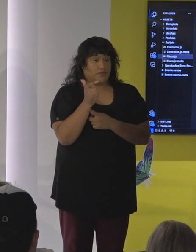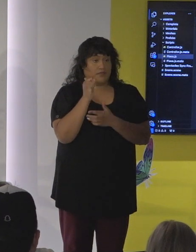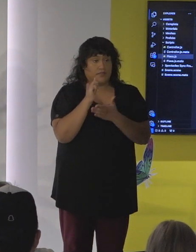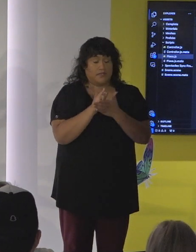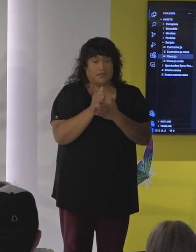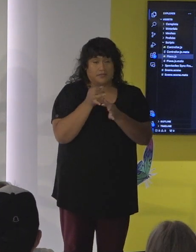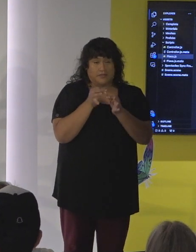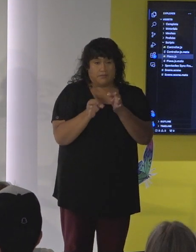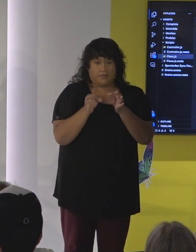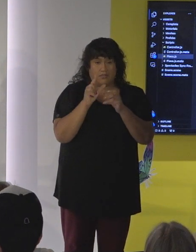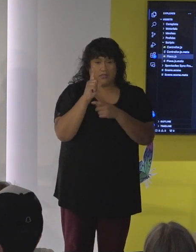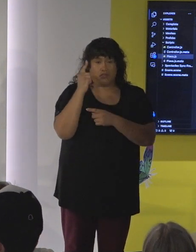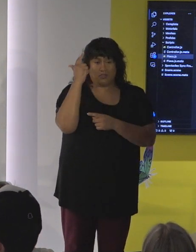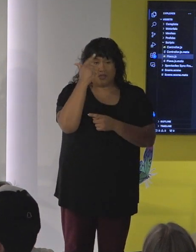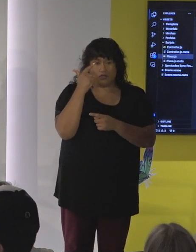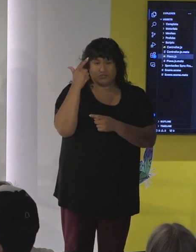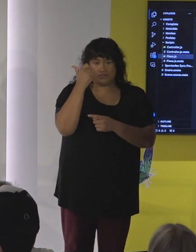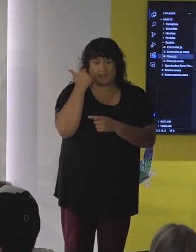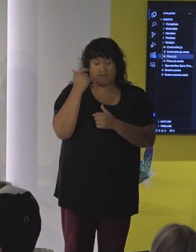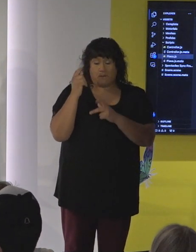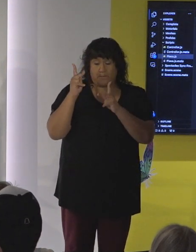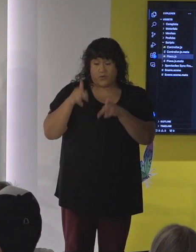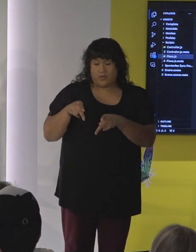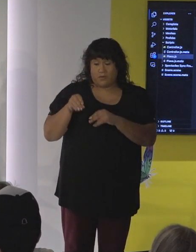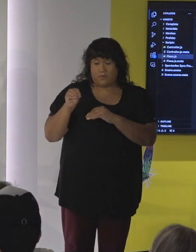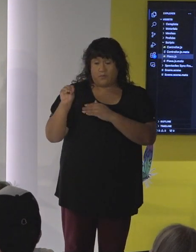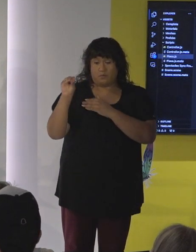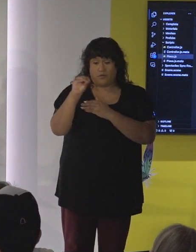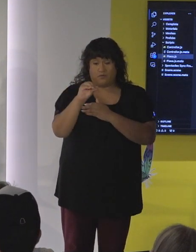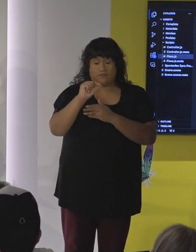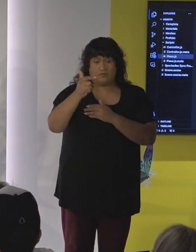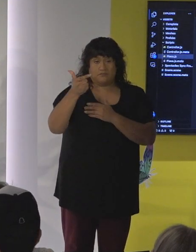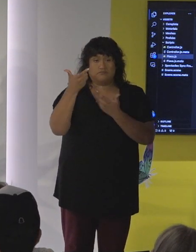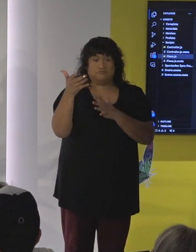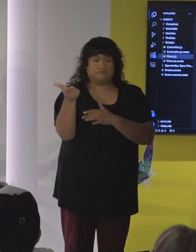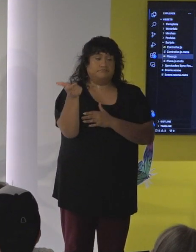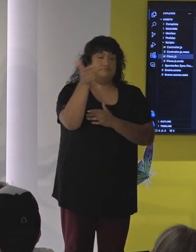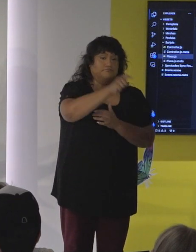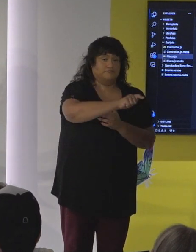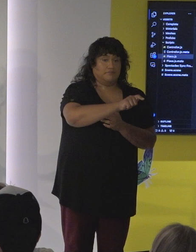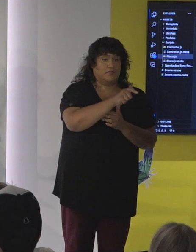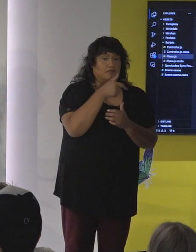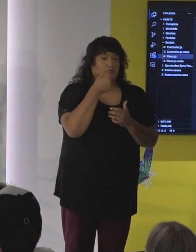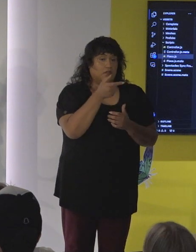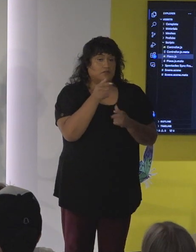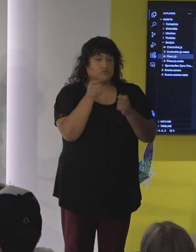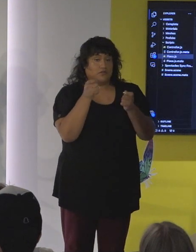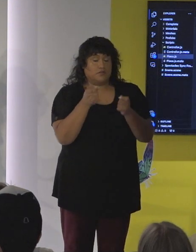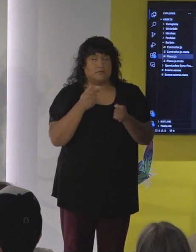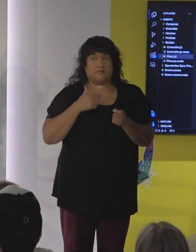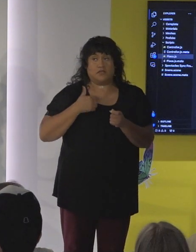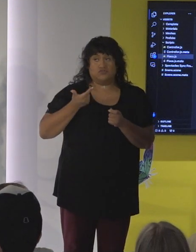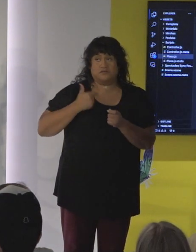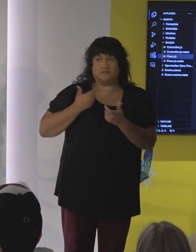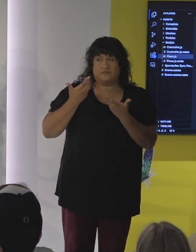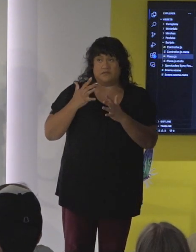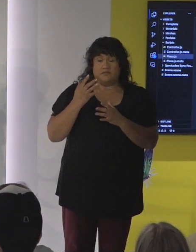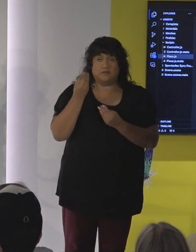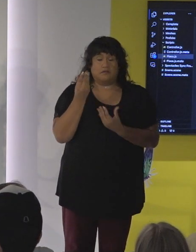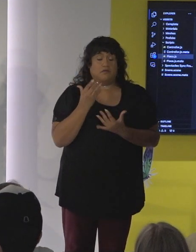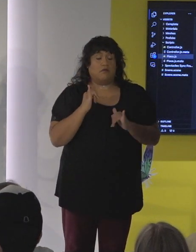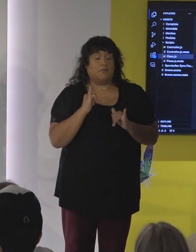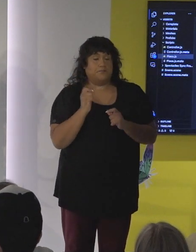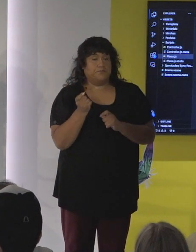logic is just if someone has moved their piece, then their turn is done. So it's going to tell the controller, my turn is done.